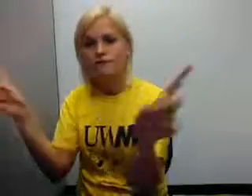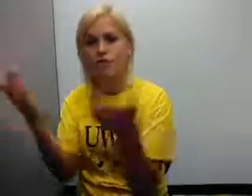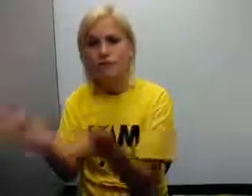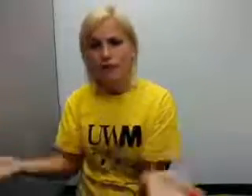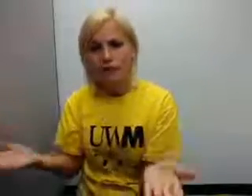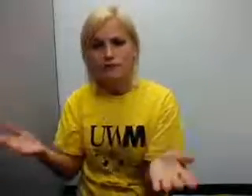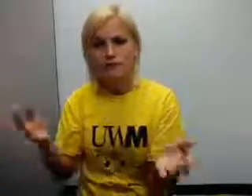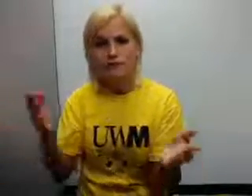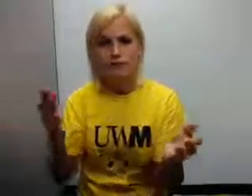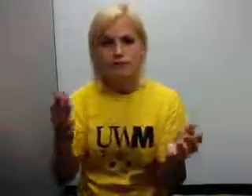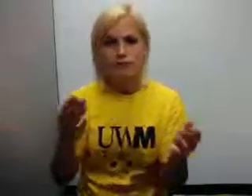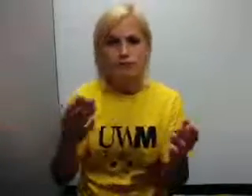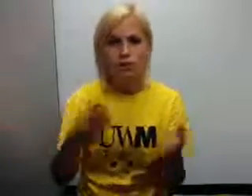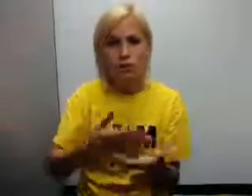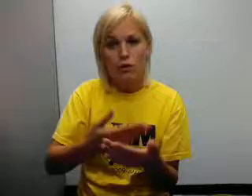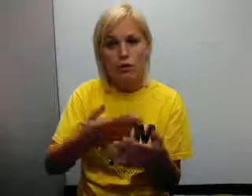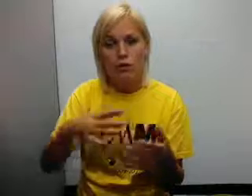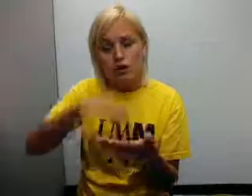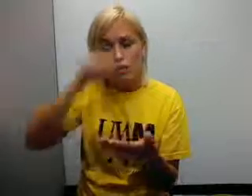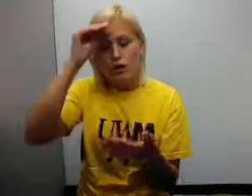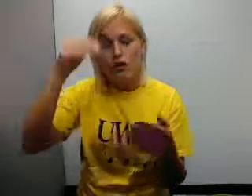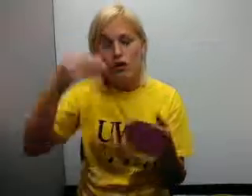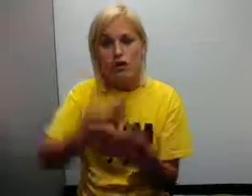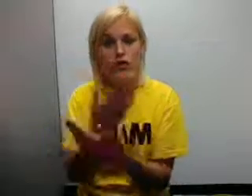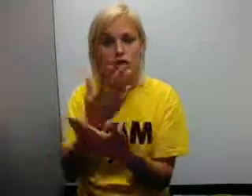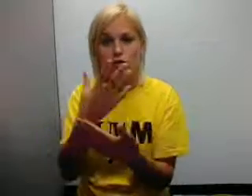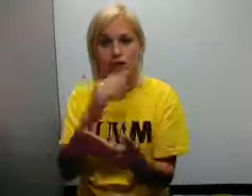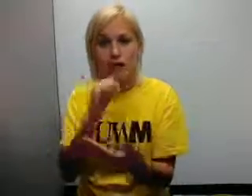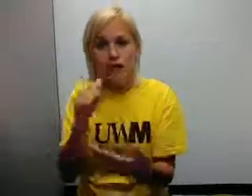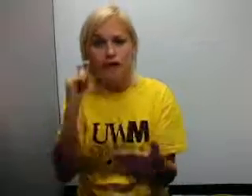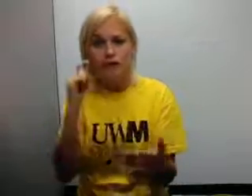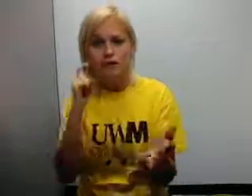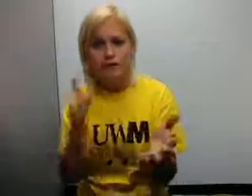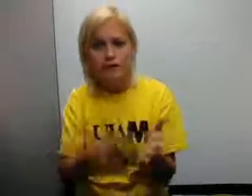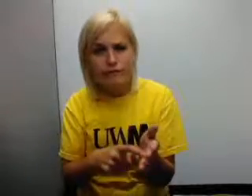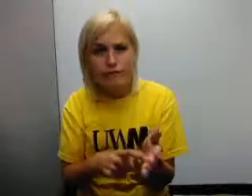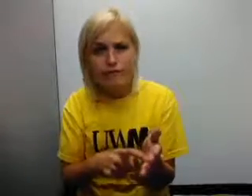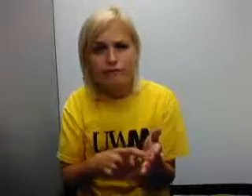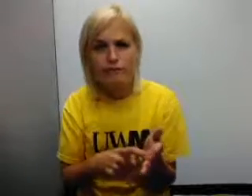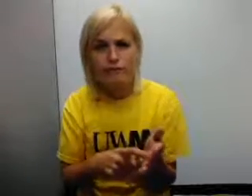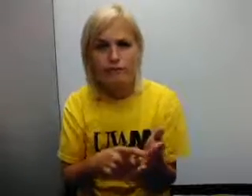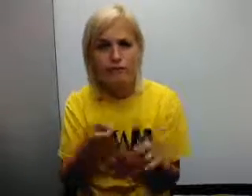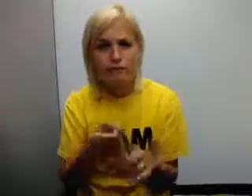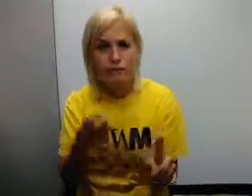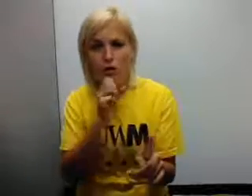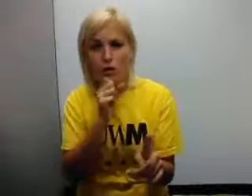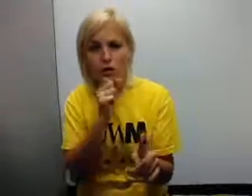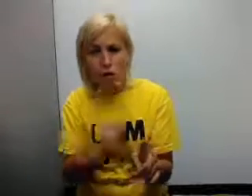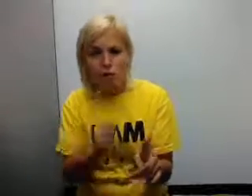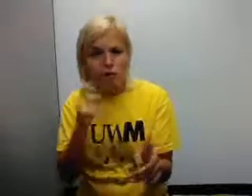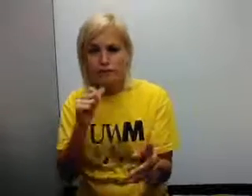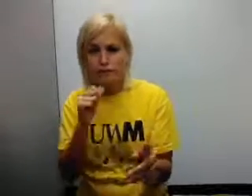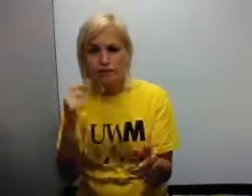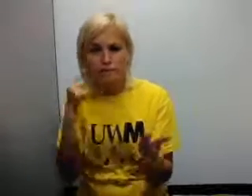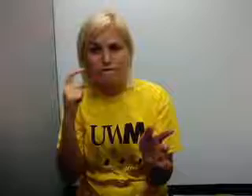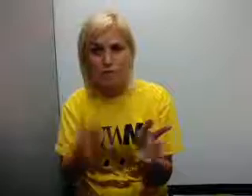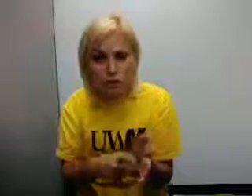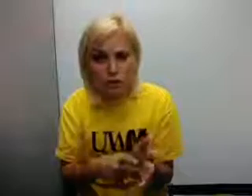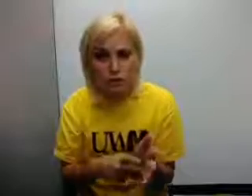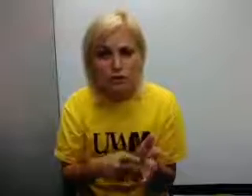and unfamiliar with the old and the familiar. We see a